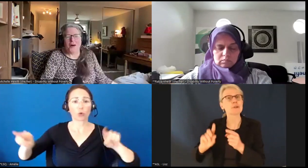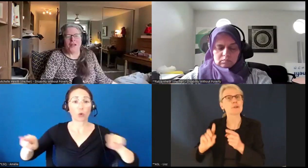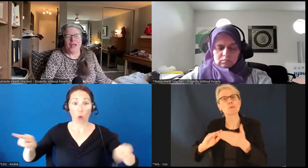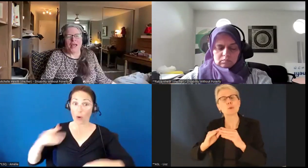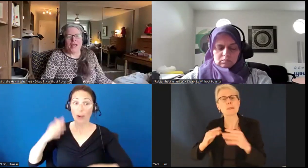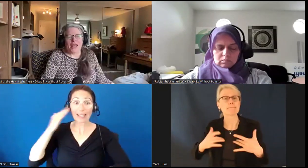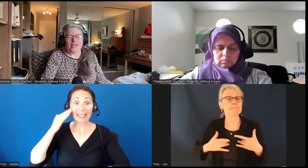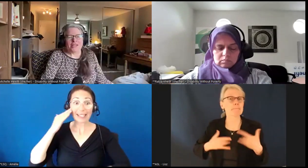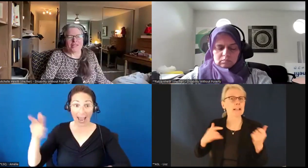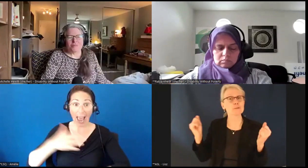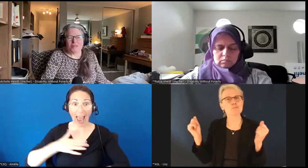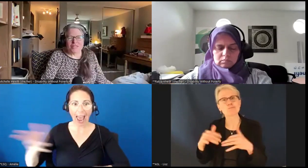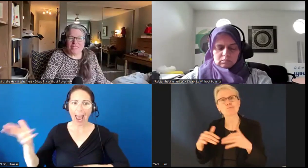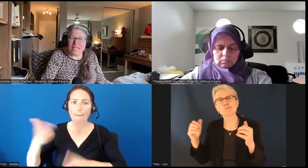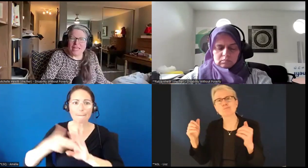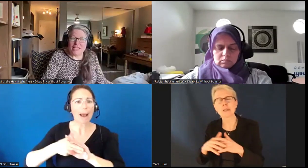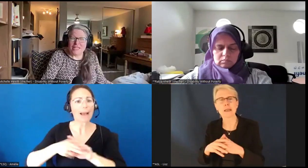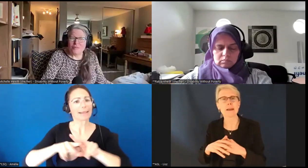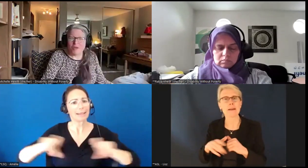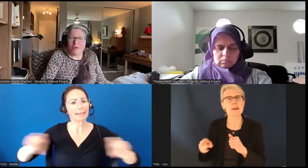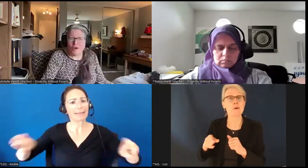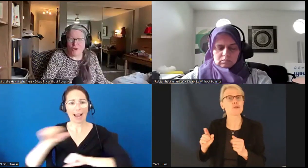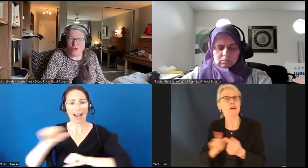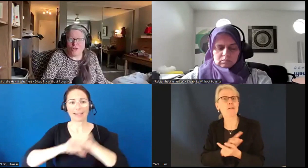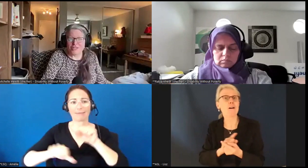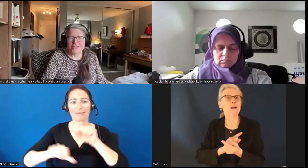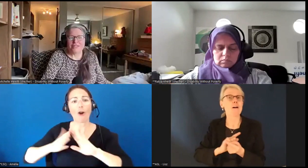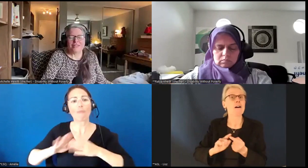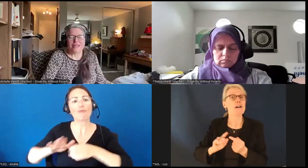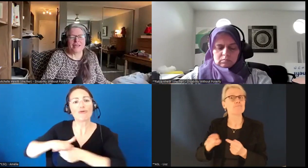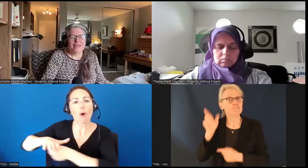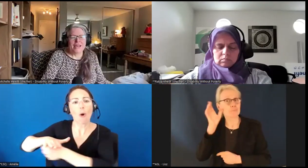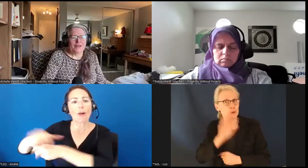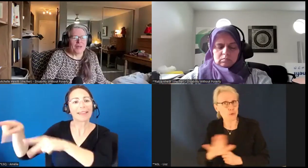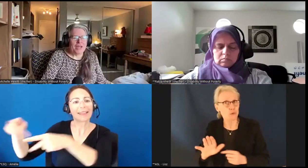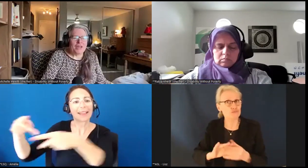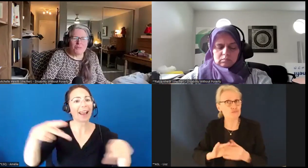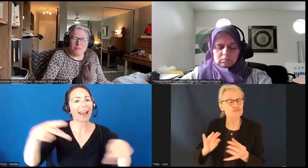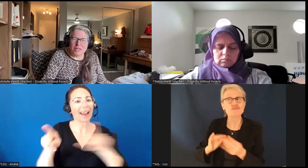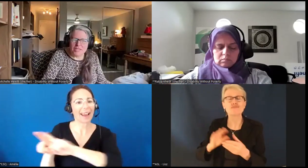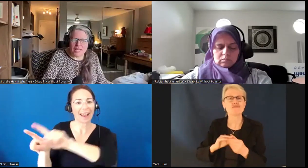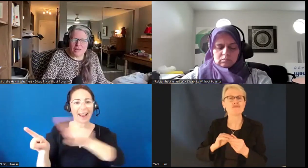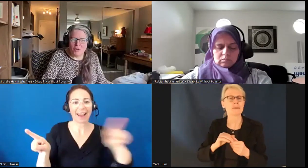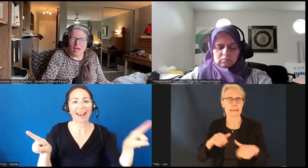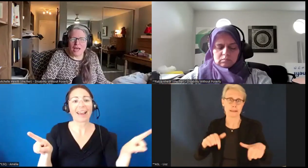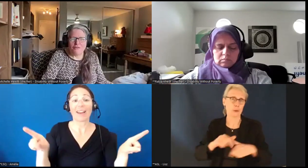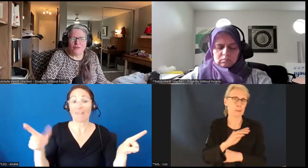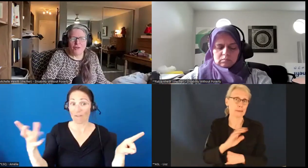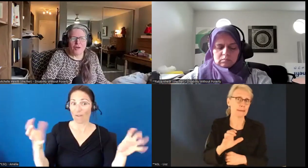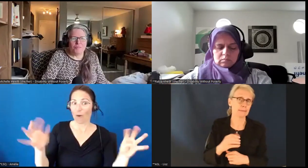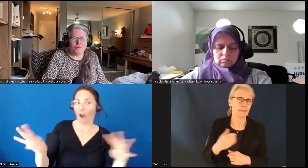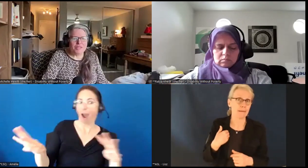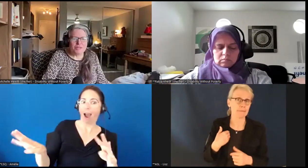so on, and to be seen and to be heard. And here in BC, we